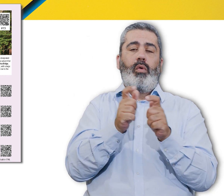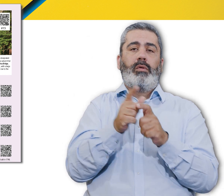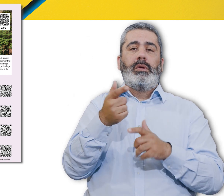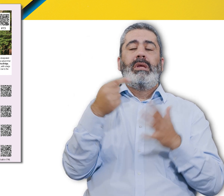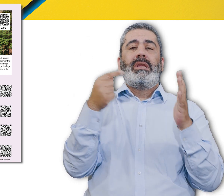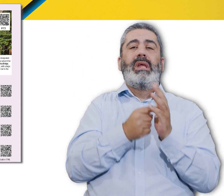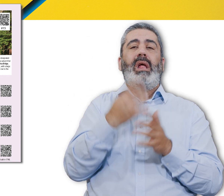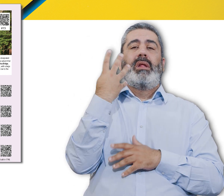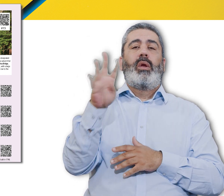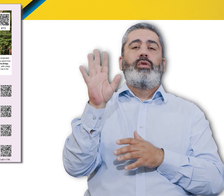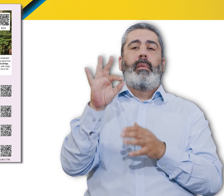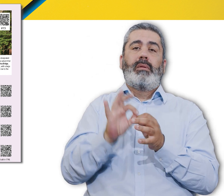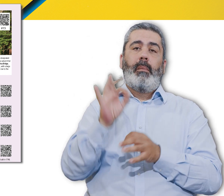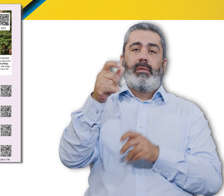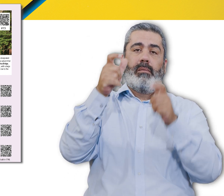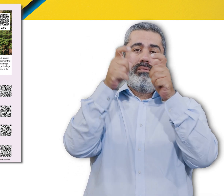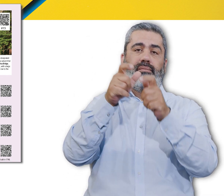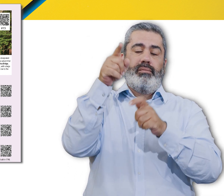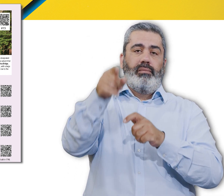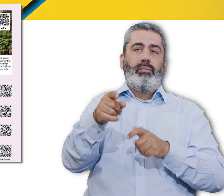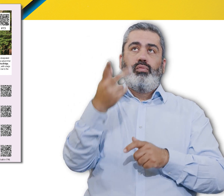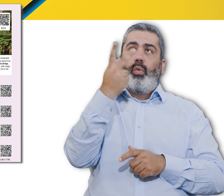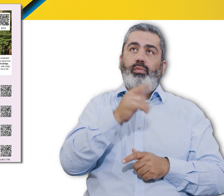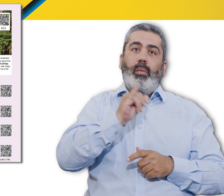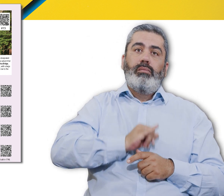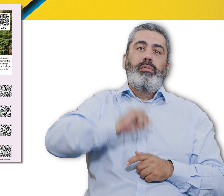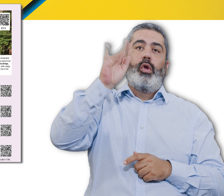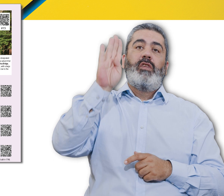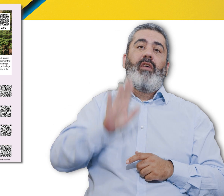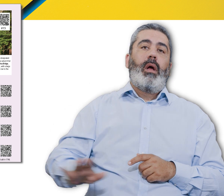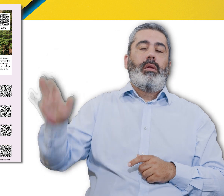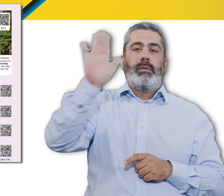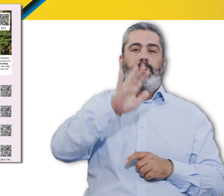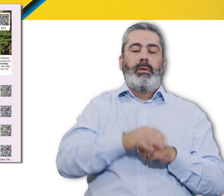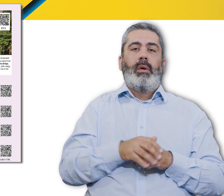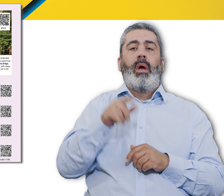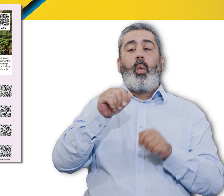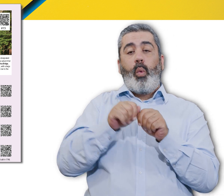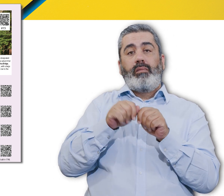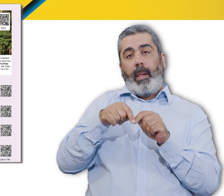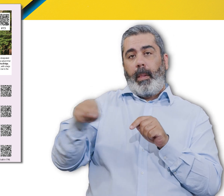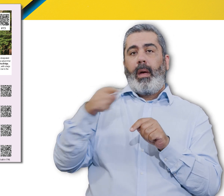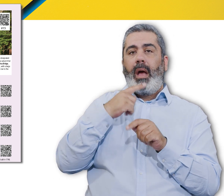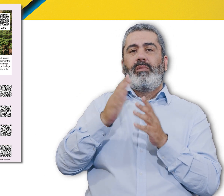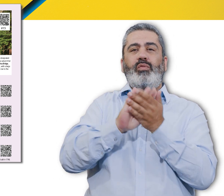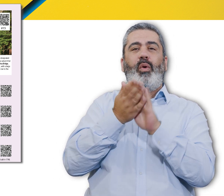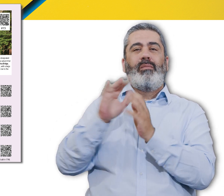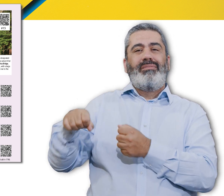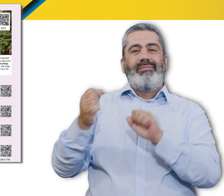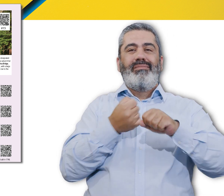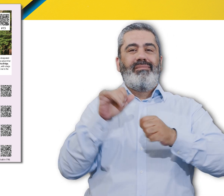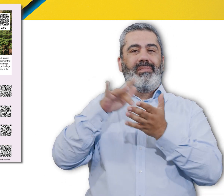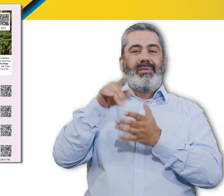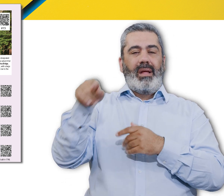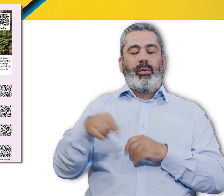1.450 m, which is considered as the highest village in the Balkans. Nearby, ski center of Vasilitsa. Philippri,